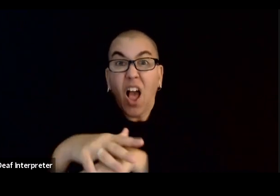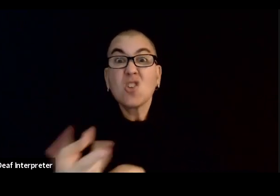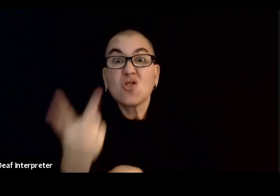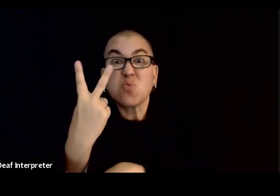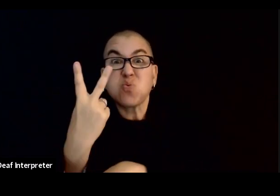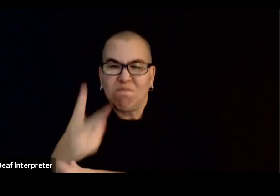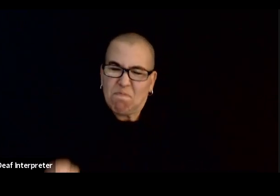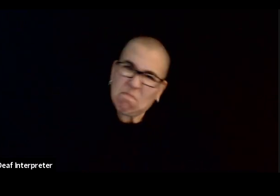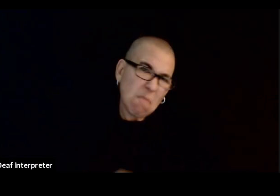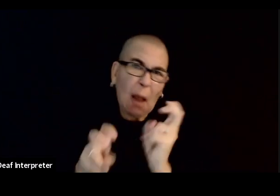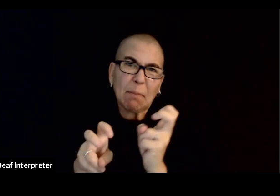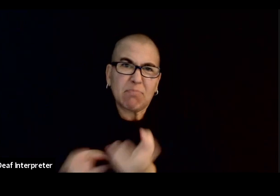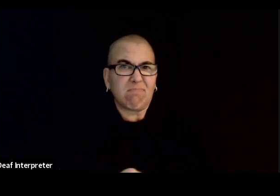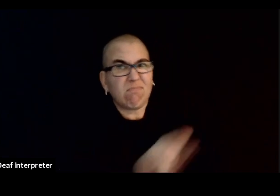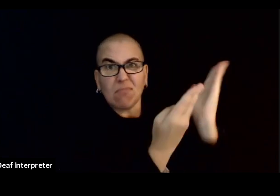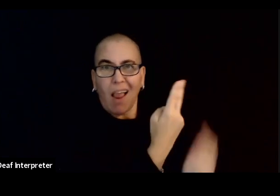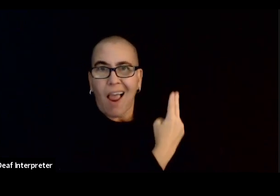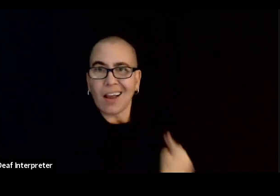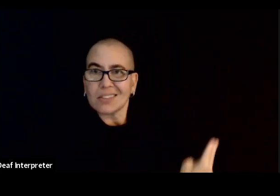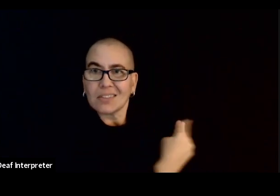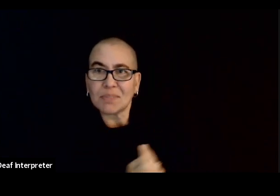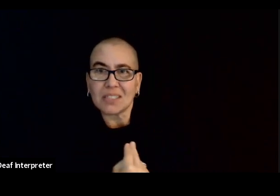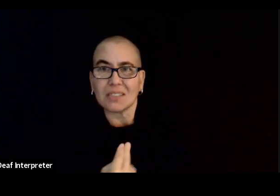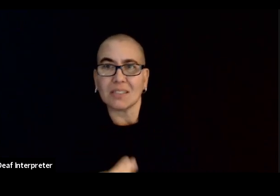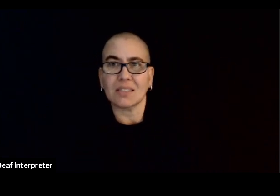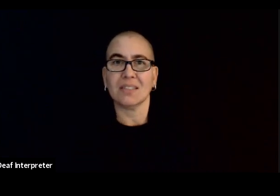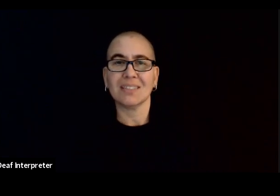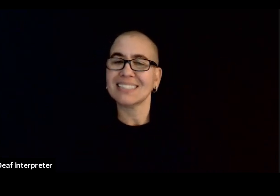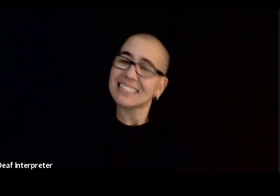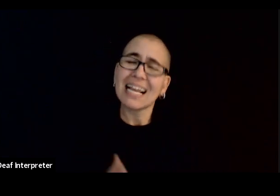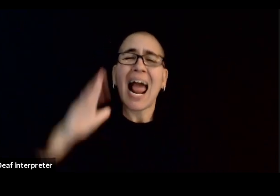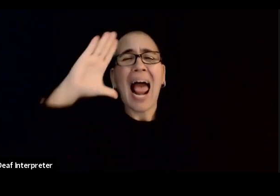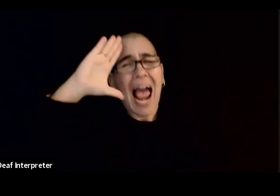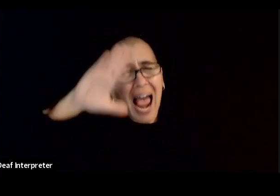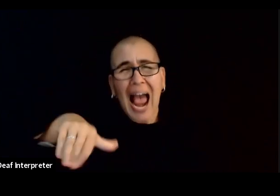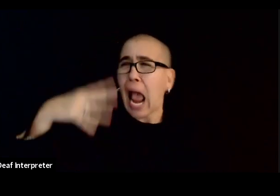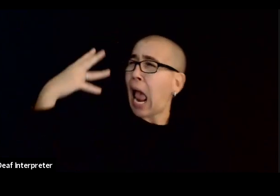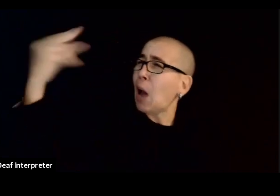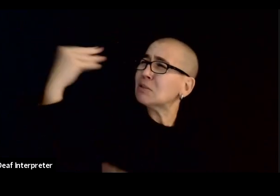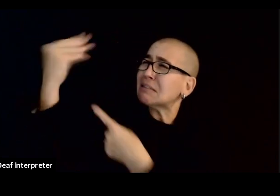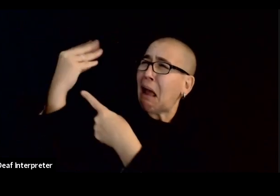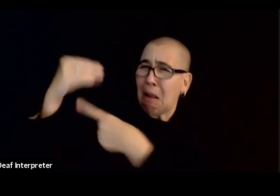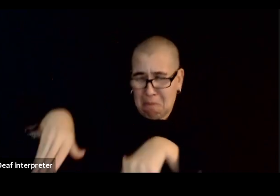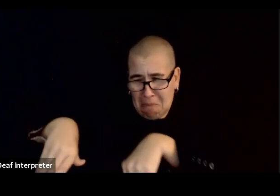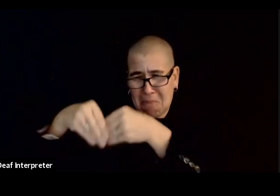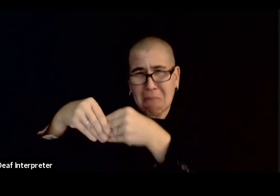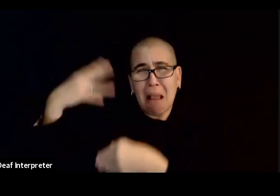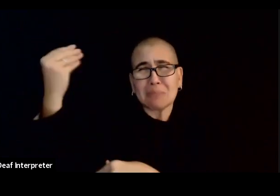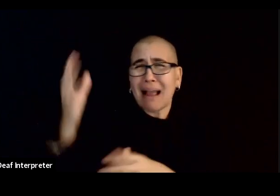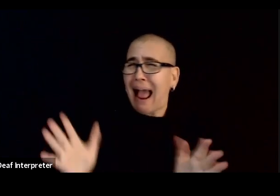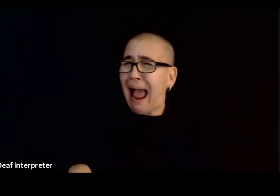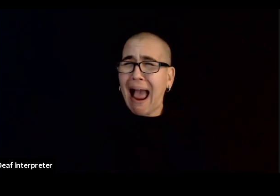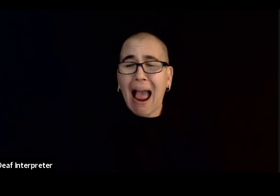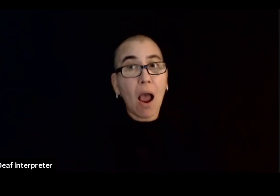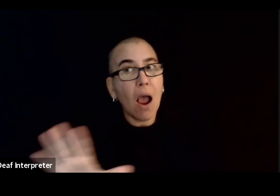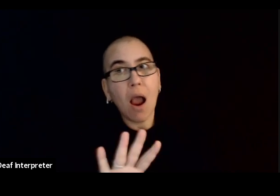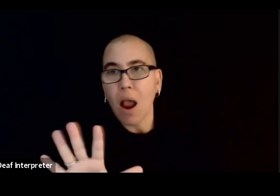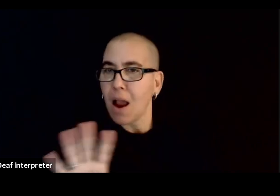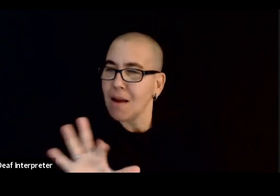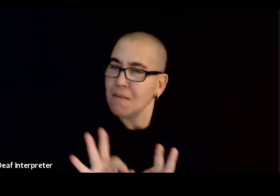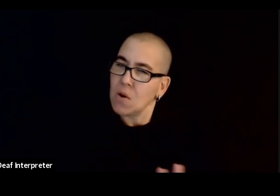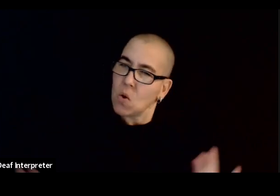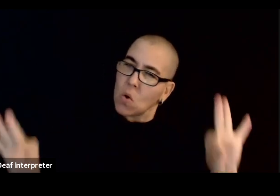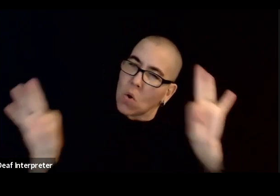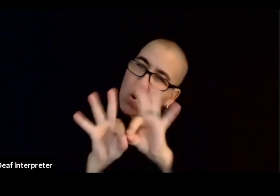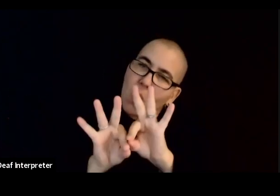not a substitute for safe practices. It is essential that people still keep a distance and wear a mask. I just